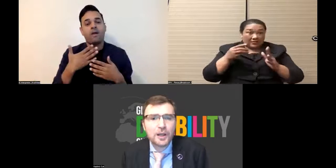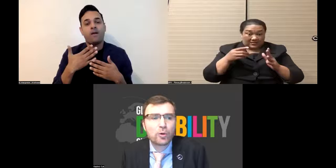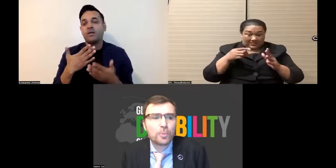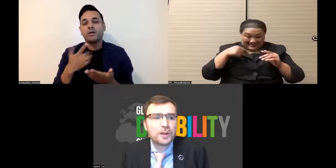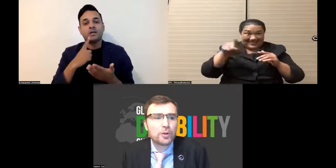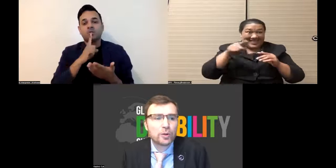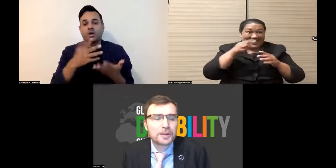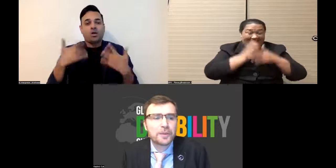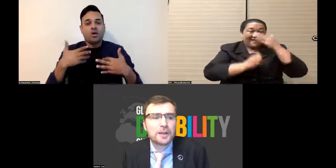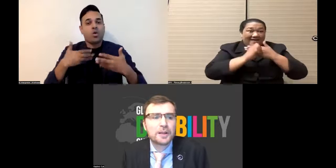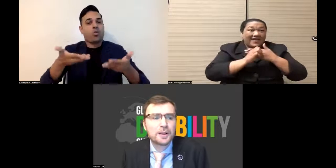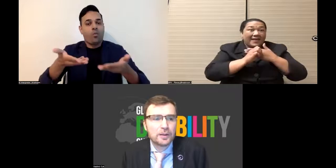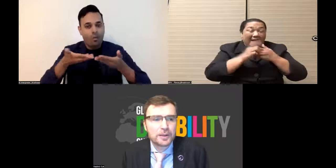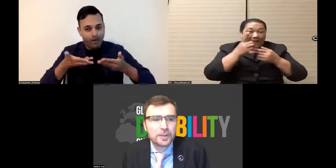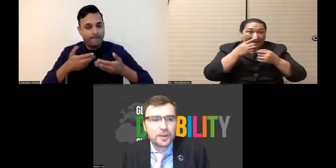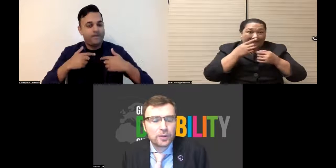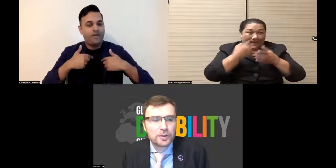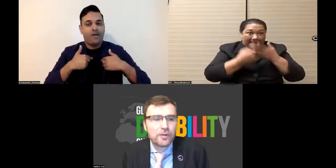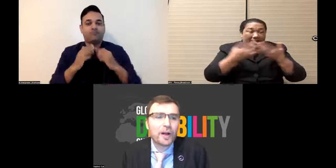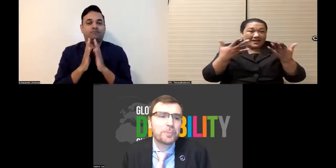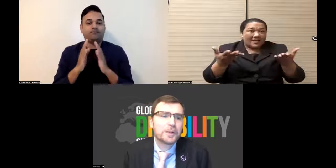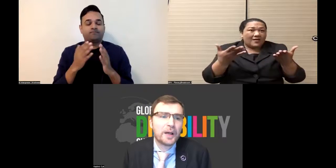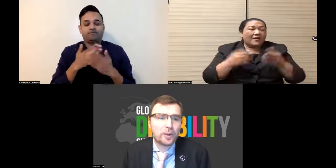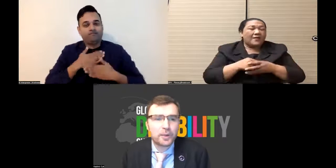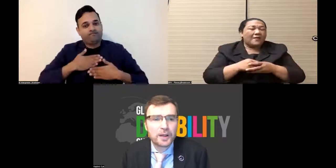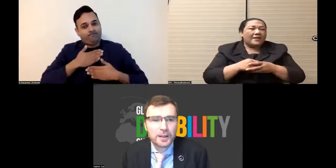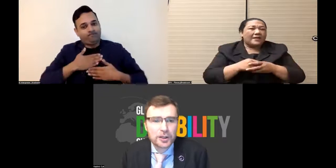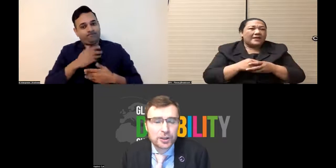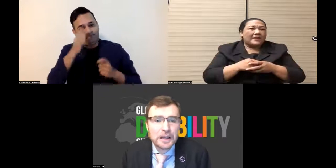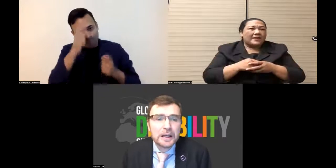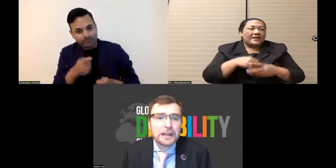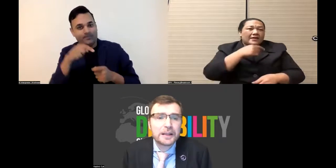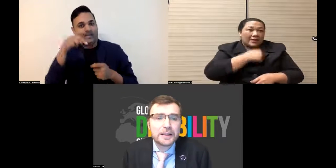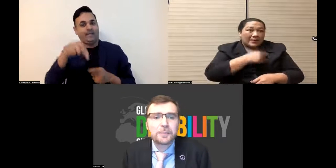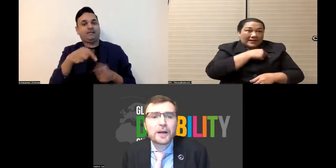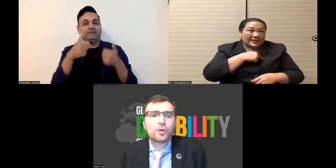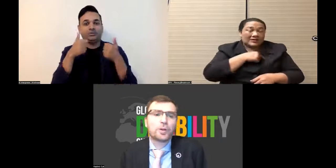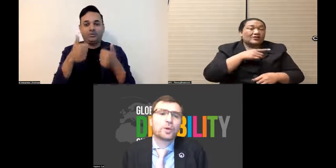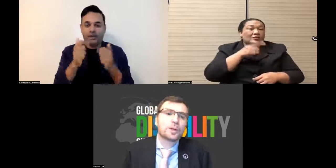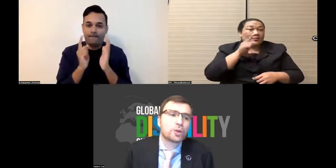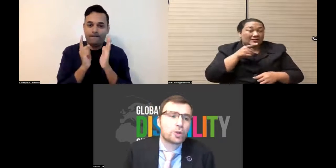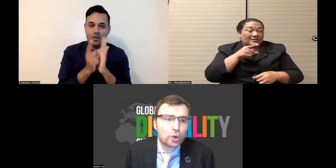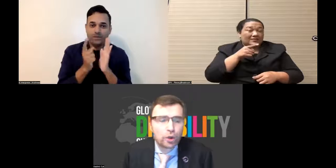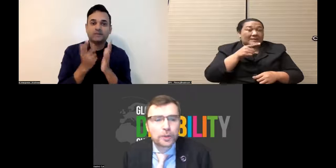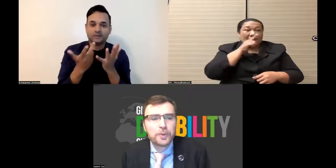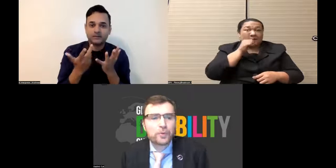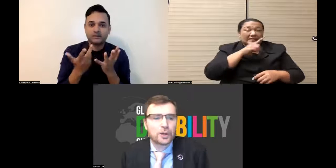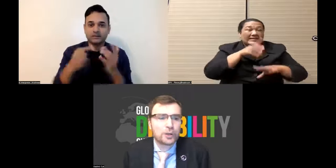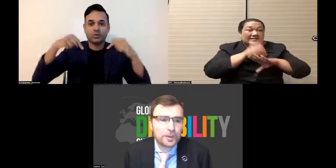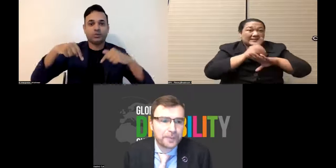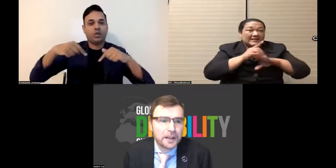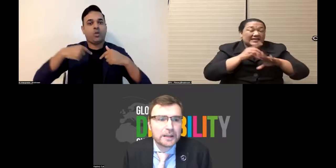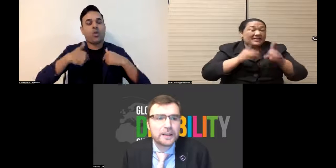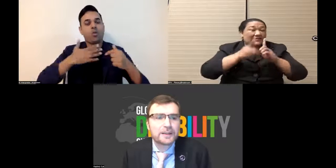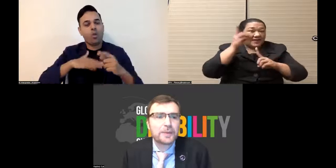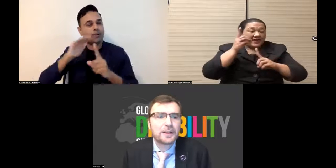stakeholders committed to disability inclusive development and humanitarian action that this part of the world should not be